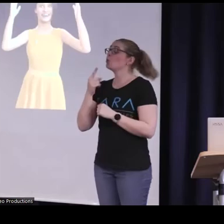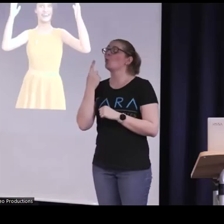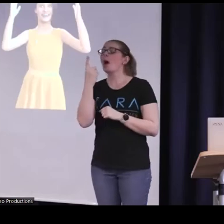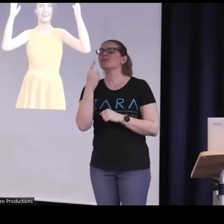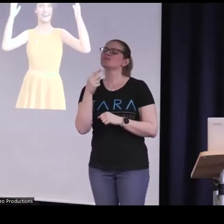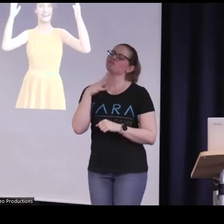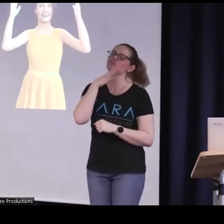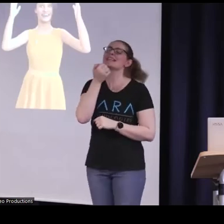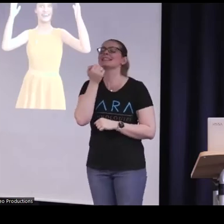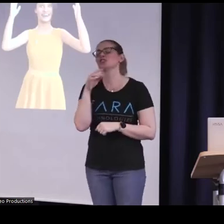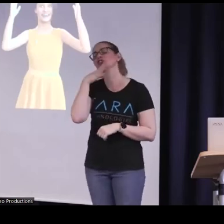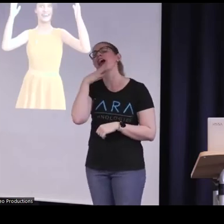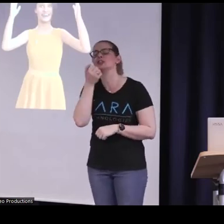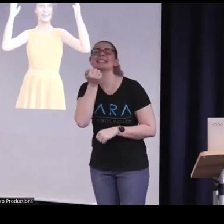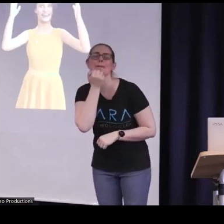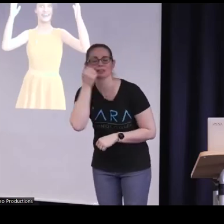created.